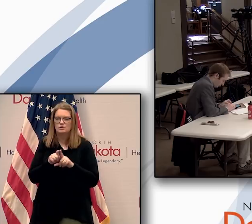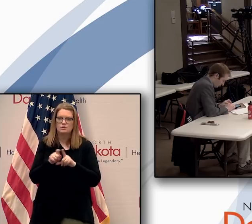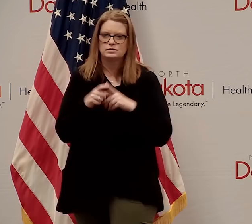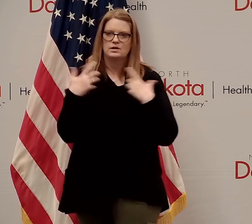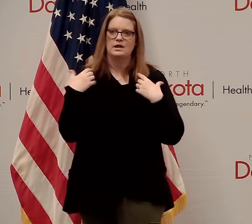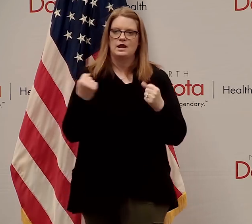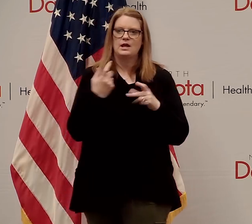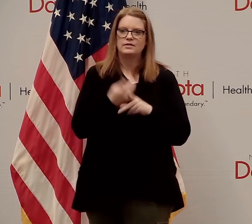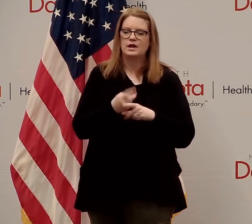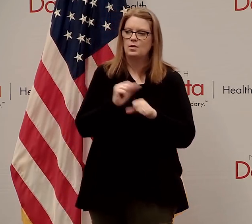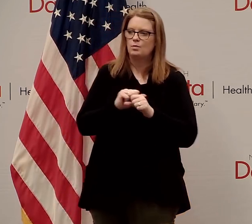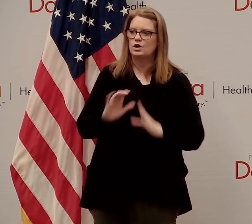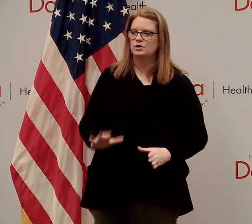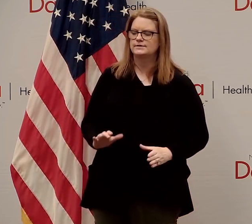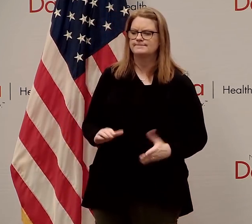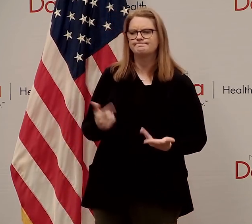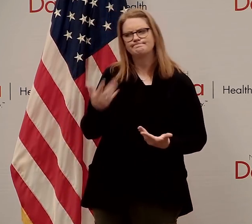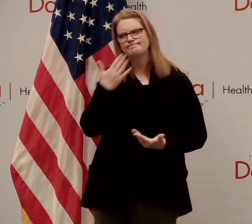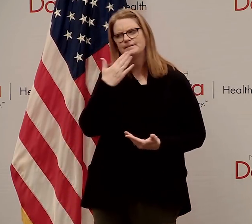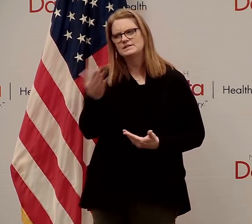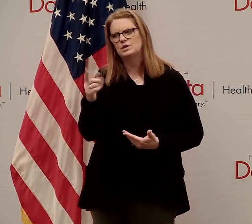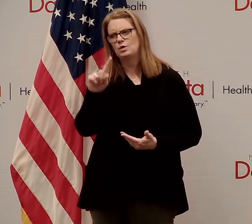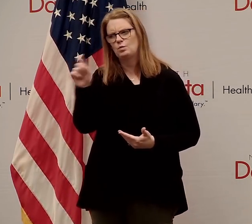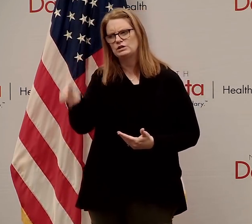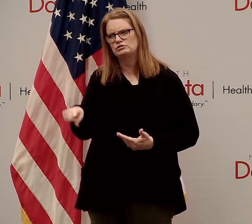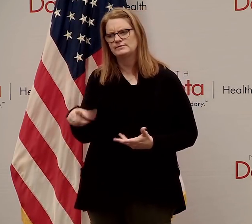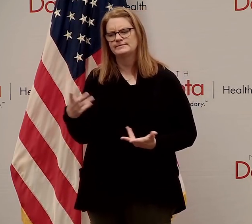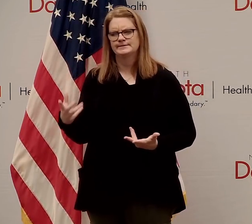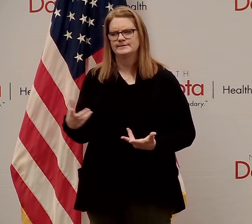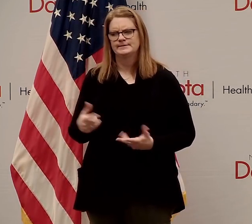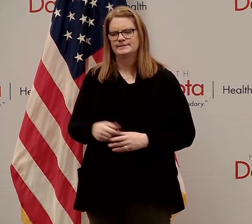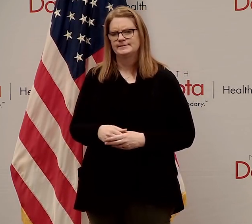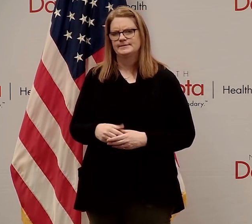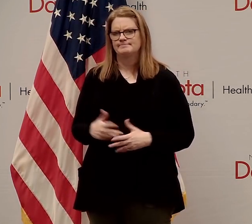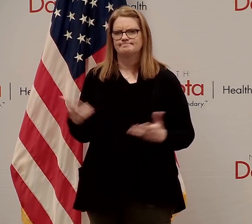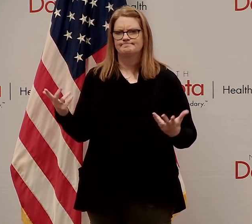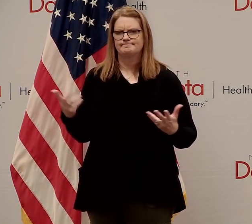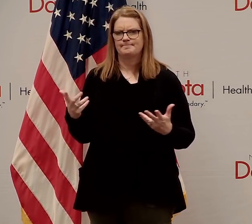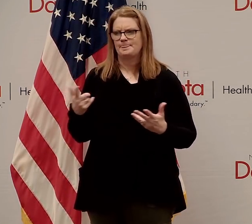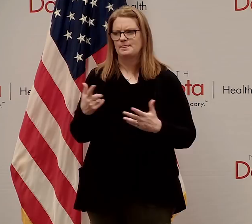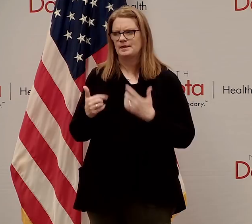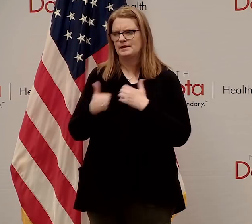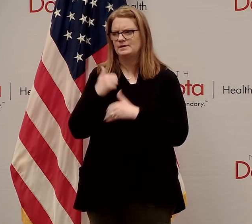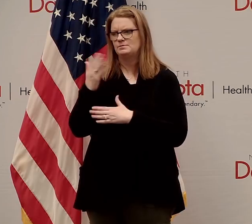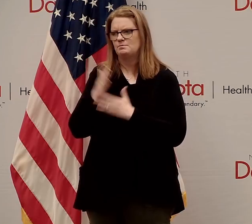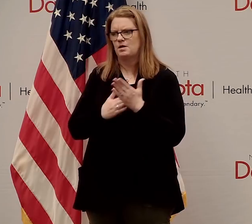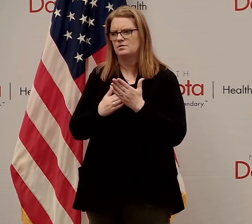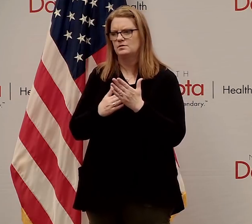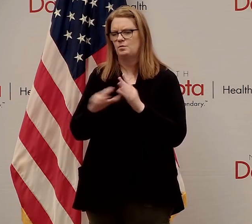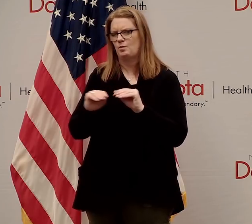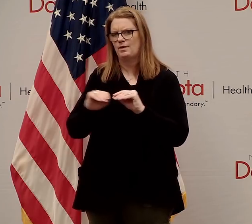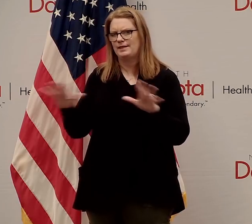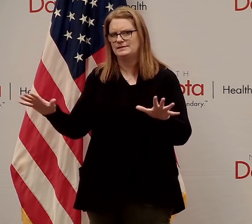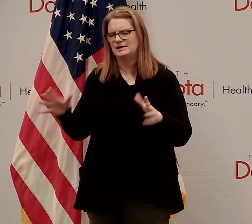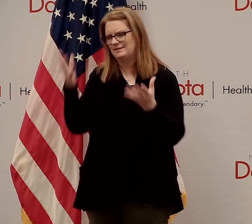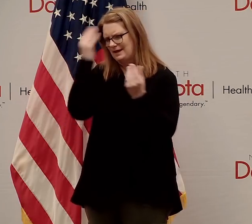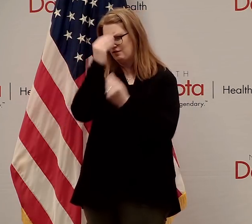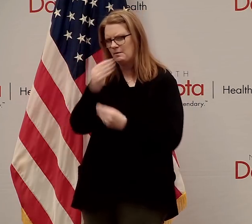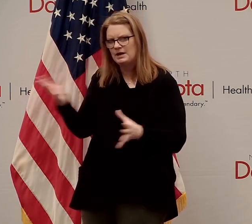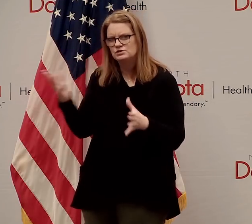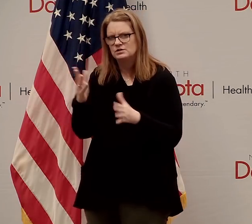April, good question. I'll have to get back to you on that one in terms of the components of what we're releasing or not